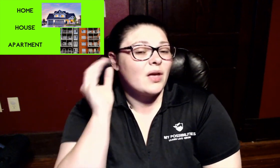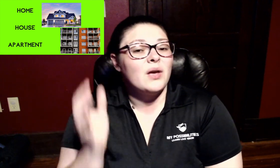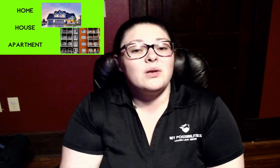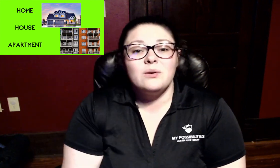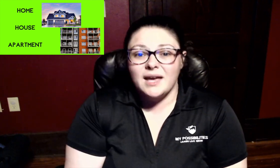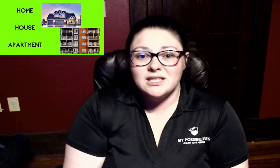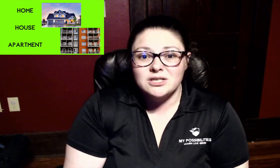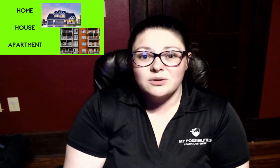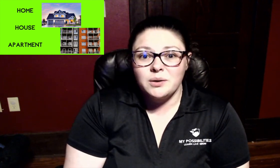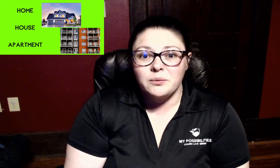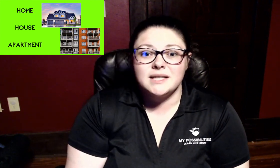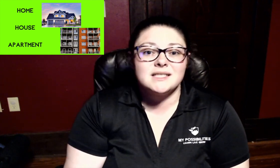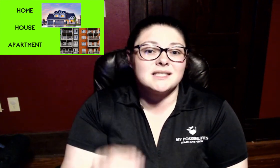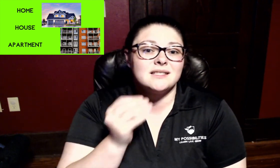You can just do it once.